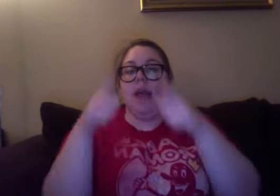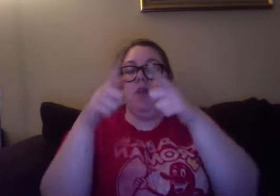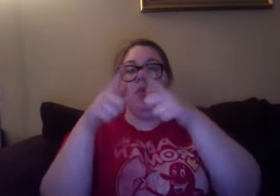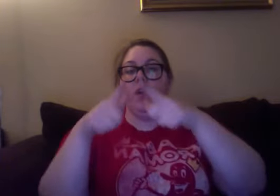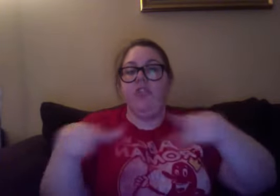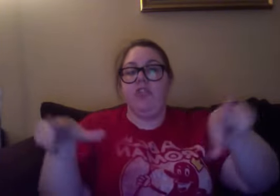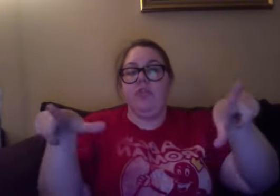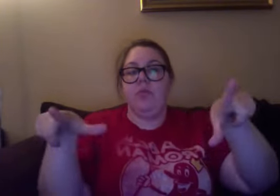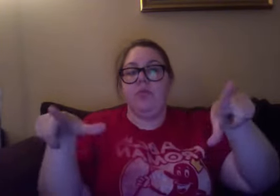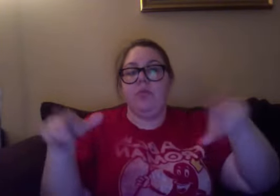Language?